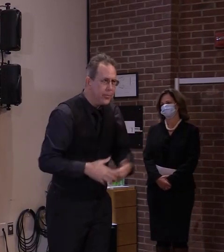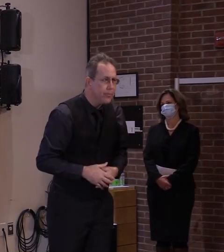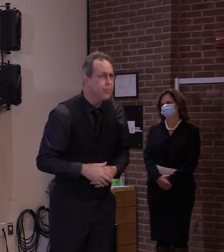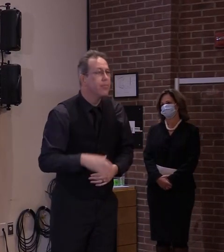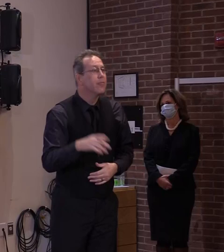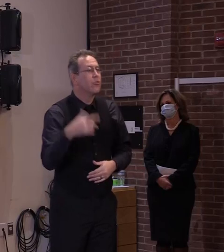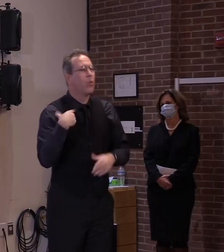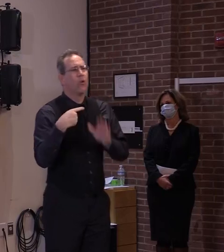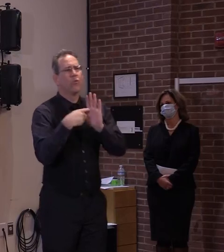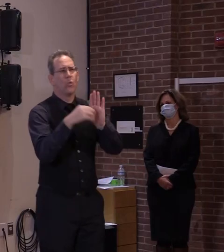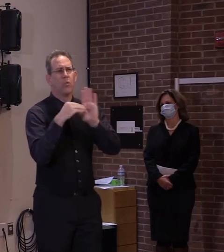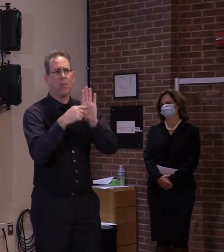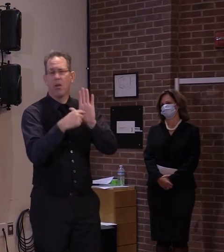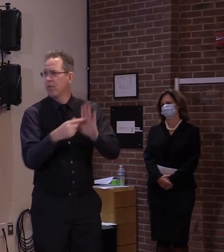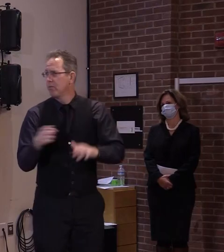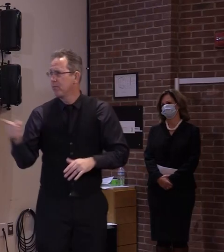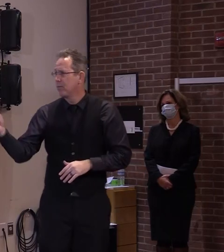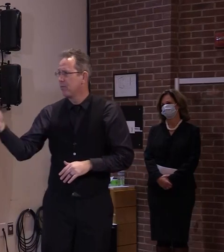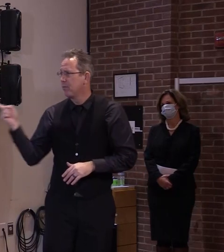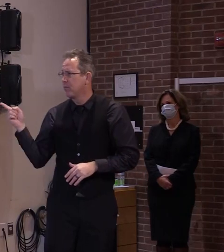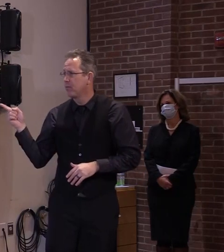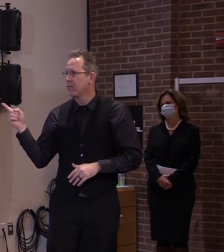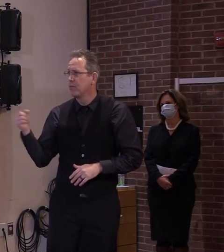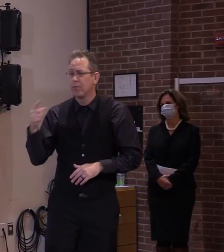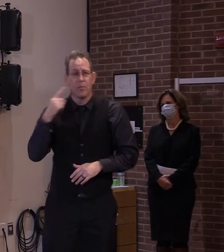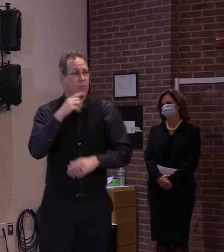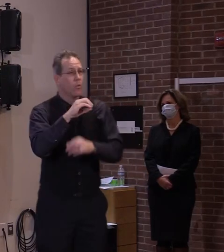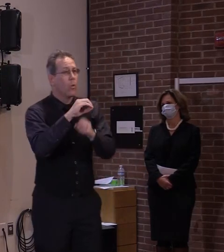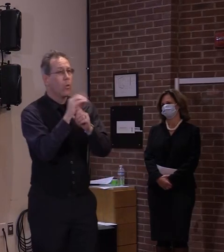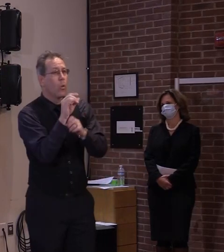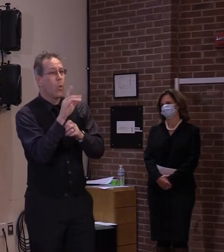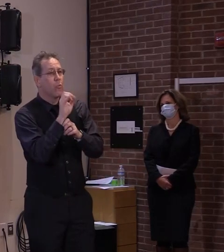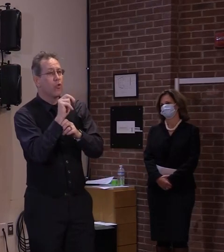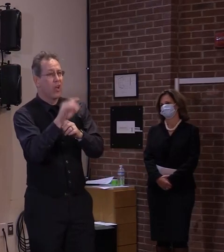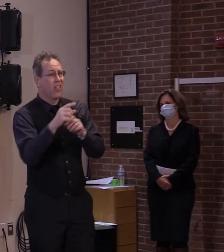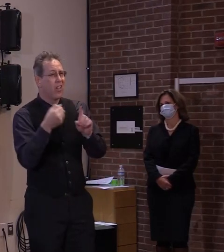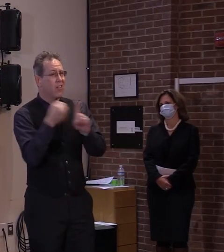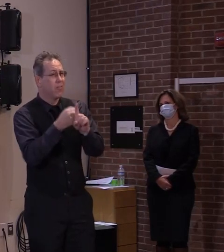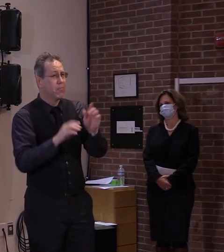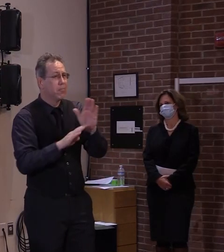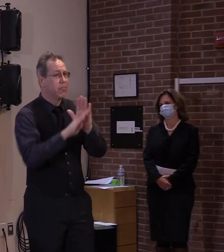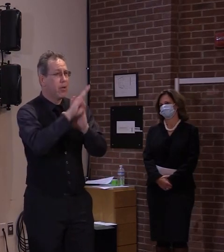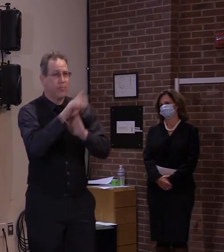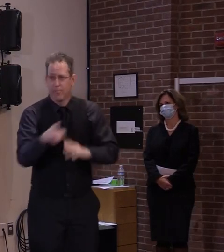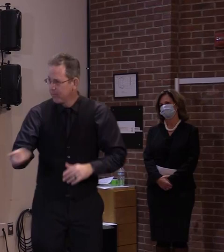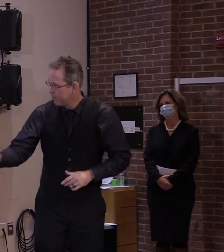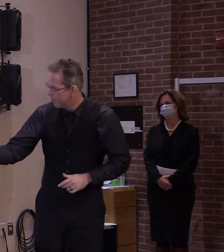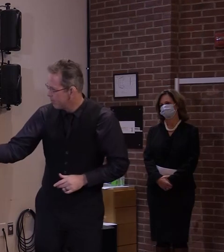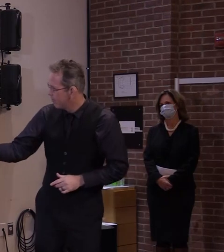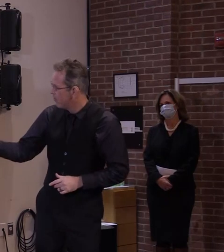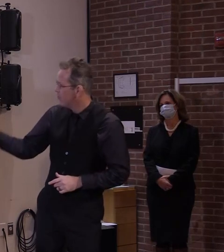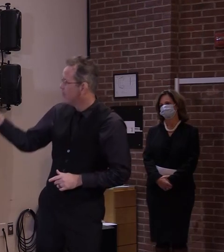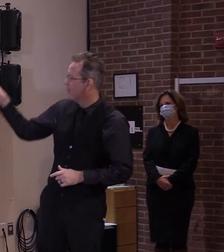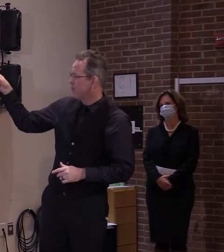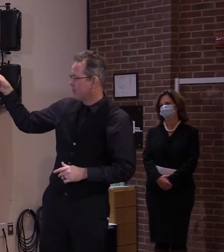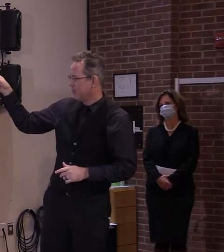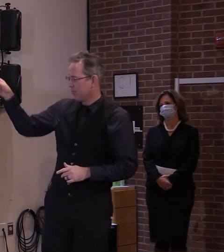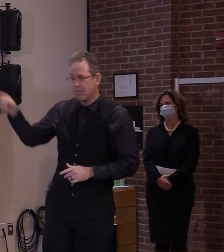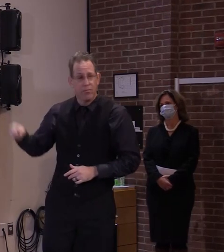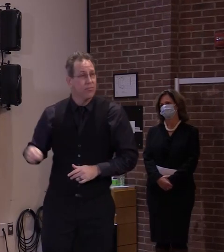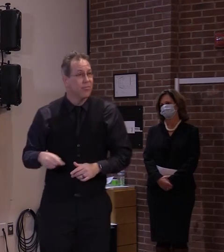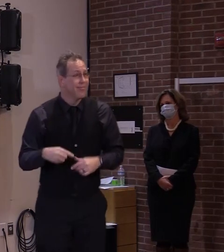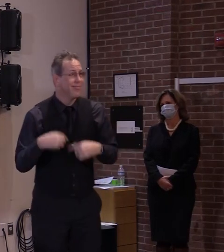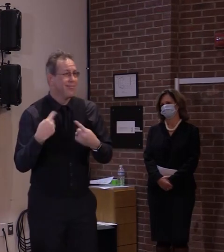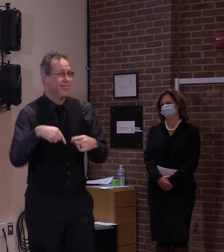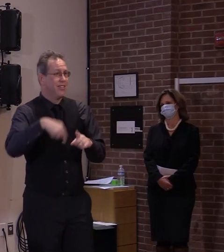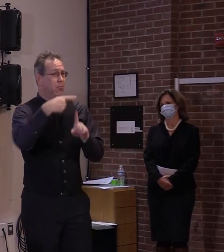put out last night identifying Omicron as the dominant variant. Just 2 weeks ago, they were estimating that fewer than 1% of